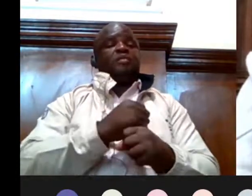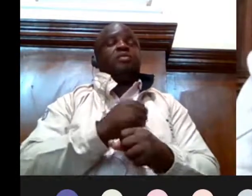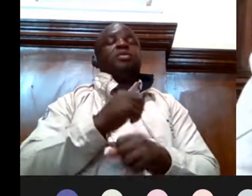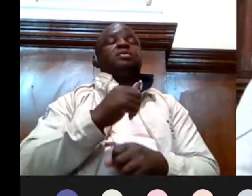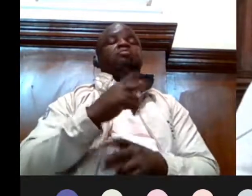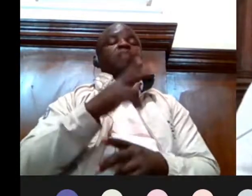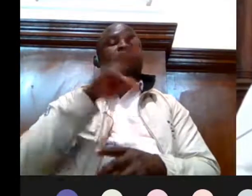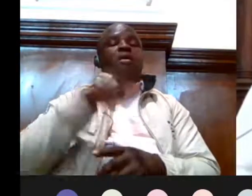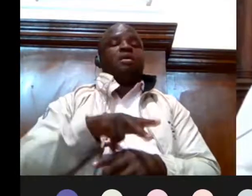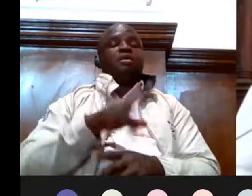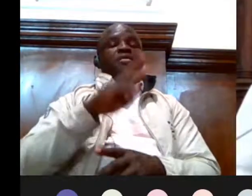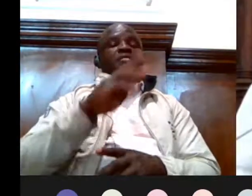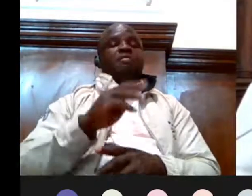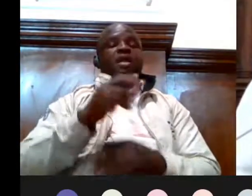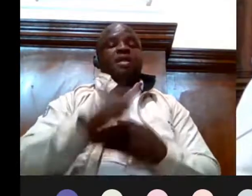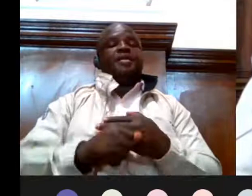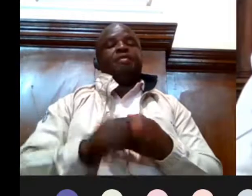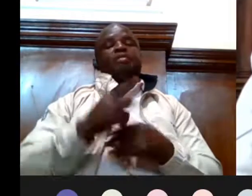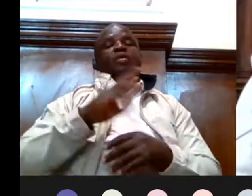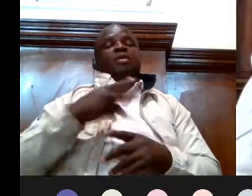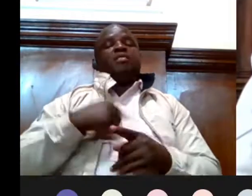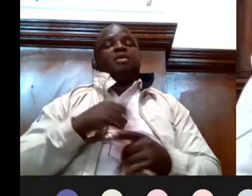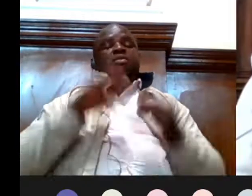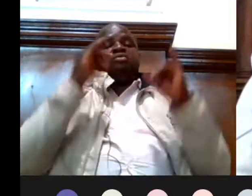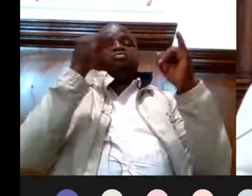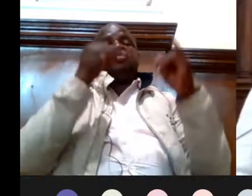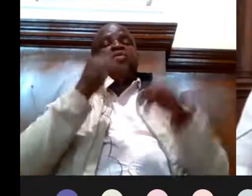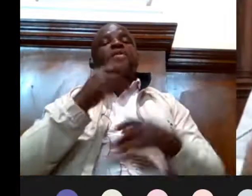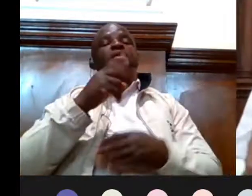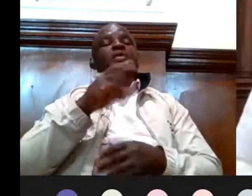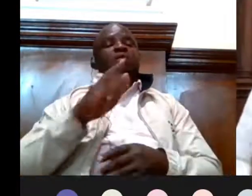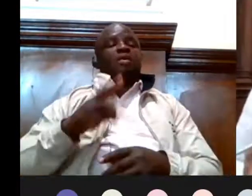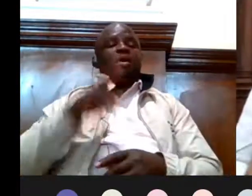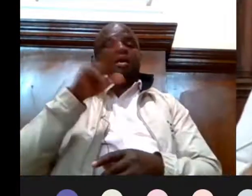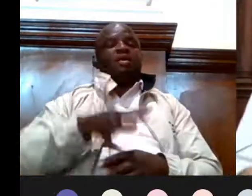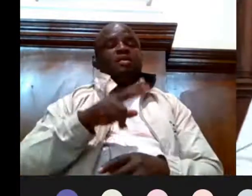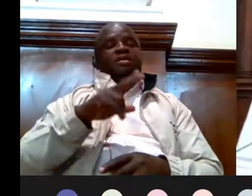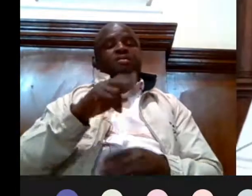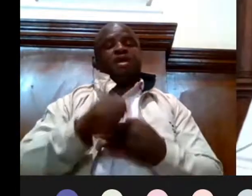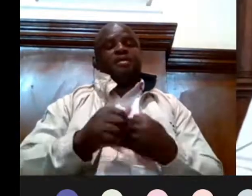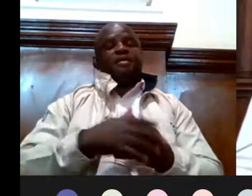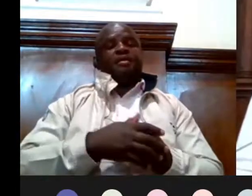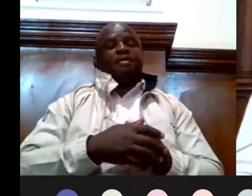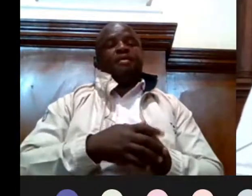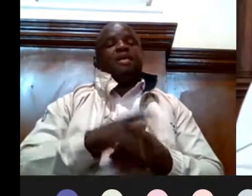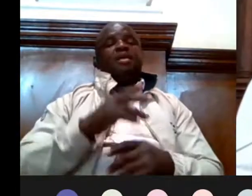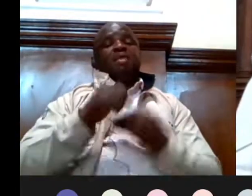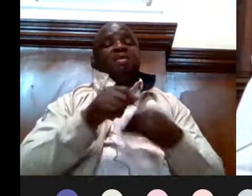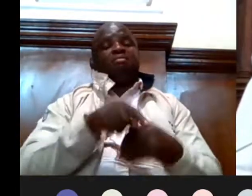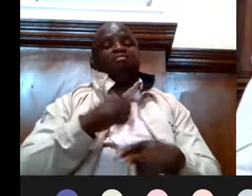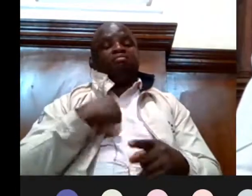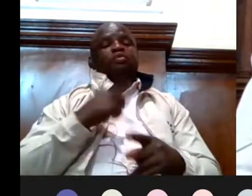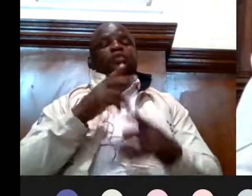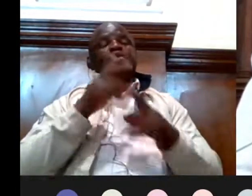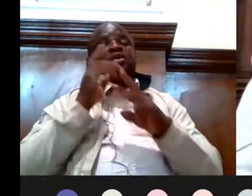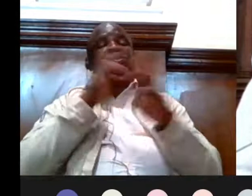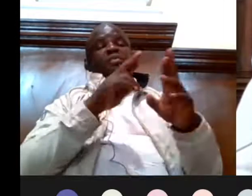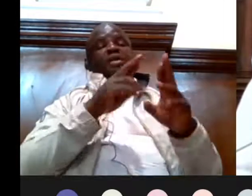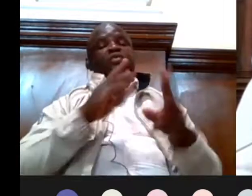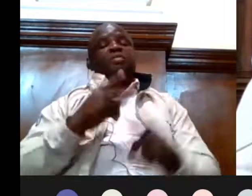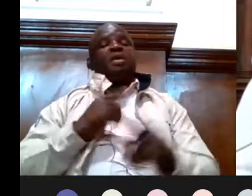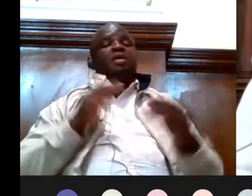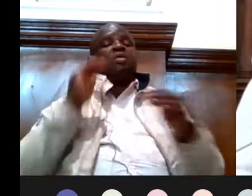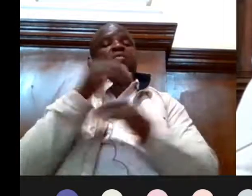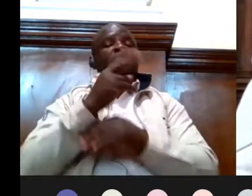country commemorates Women's Month. This is a month where we pay tribute to the more than